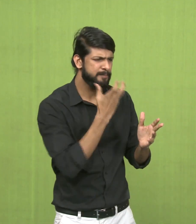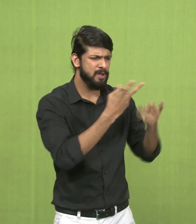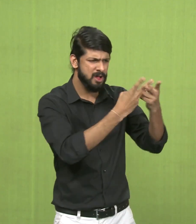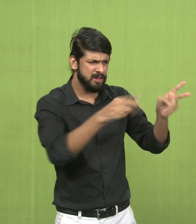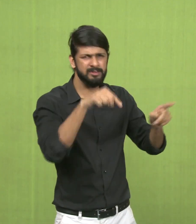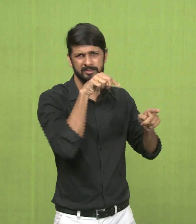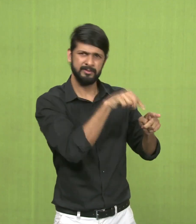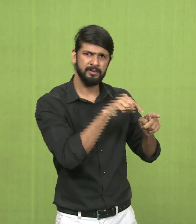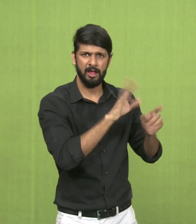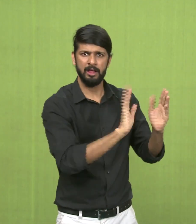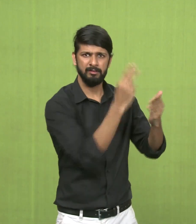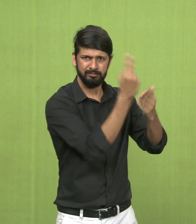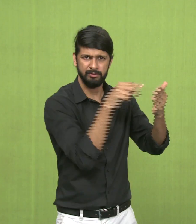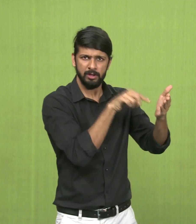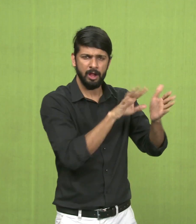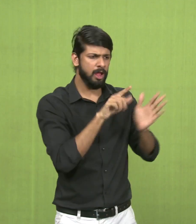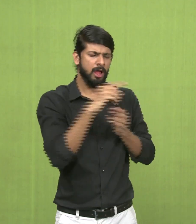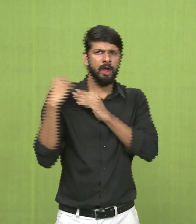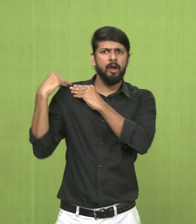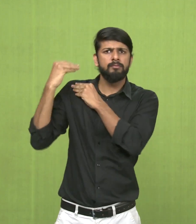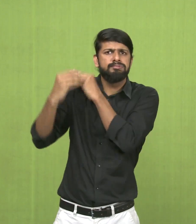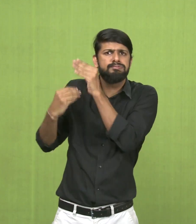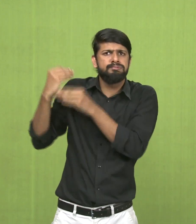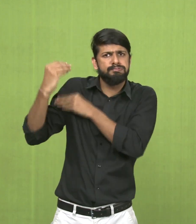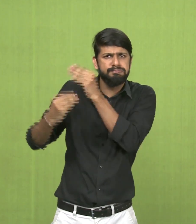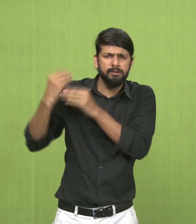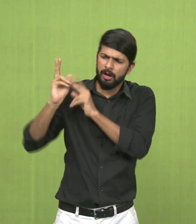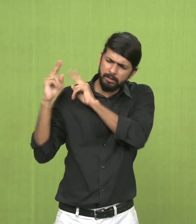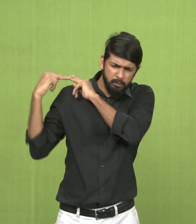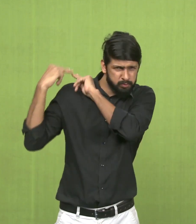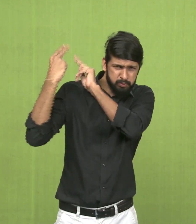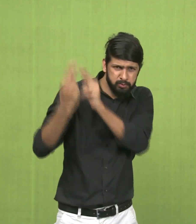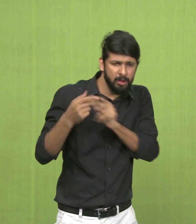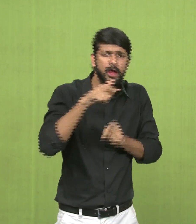both traditional and modern.